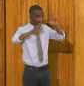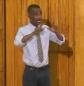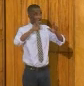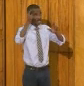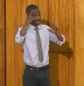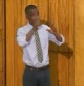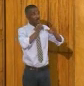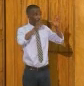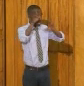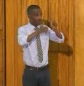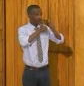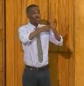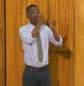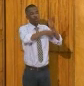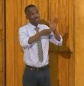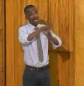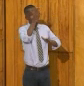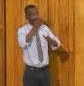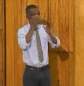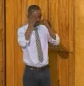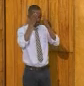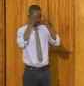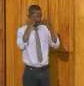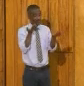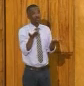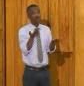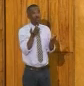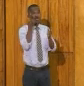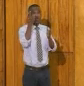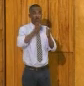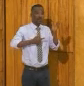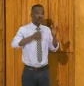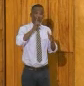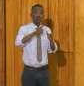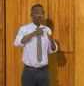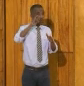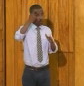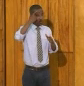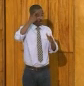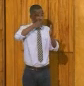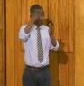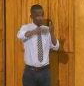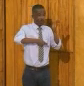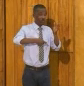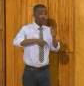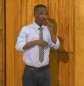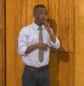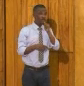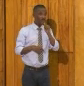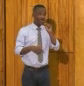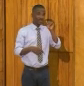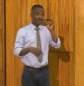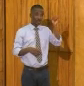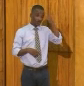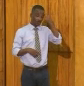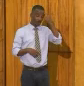private laboratories? Again, it's even difficult for us to say what is the actual cost of conducting those tests in public laboratories. So that's